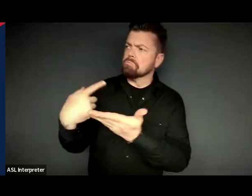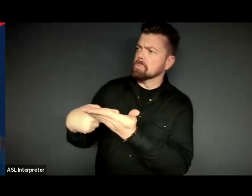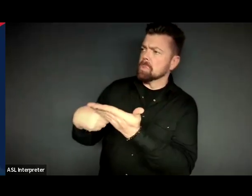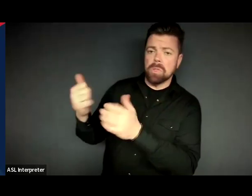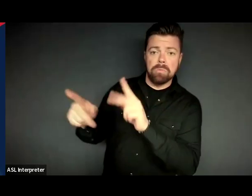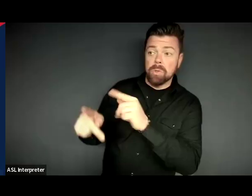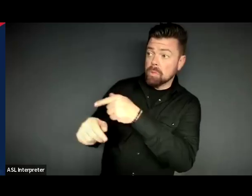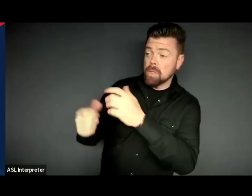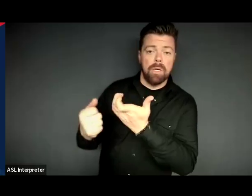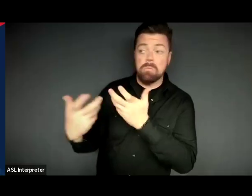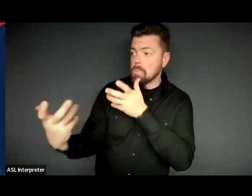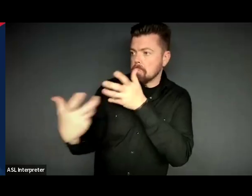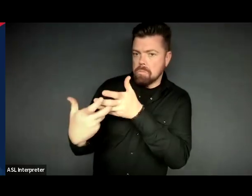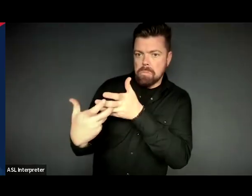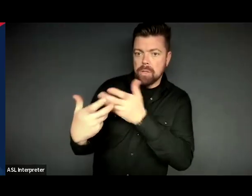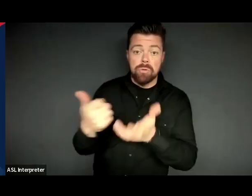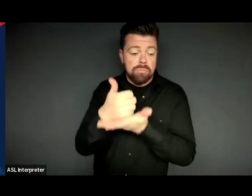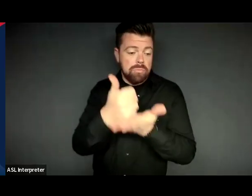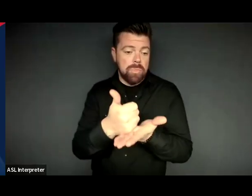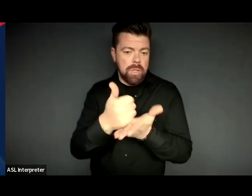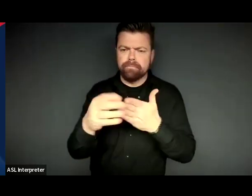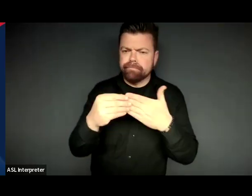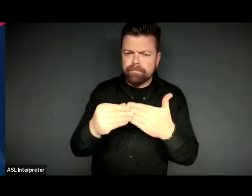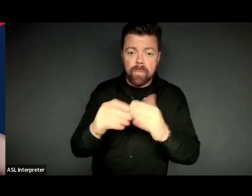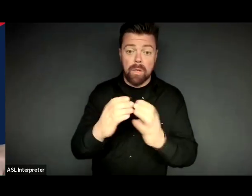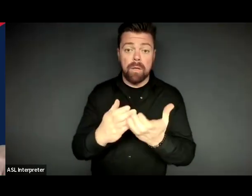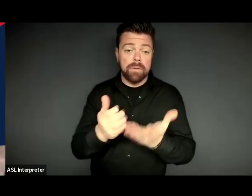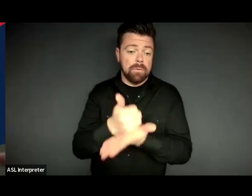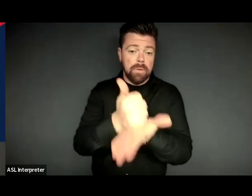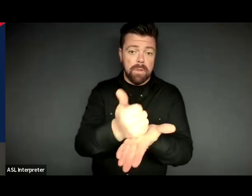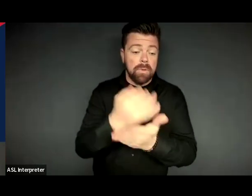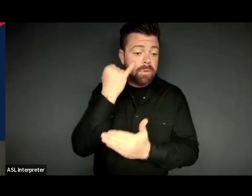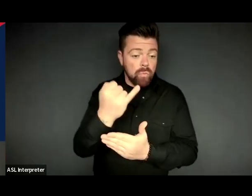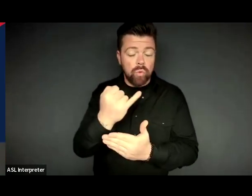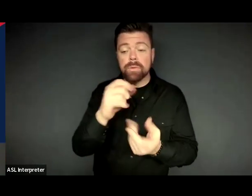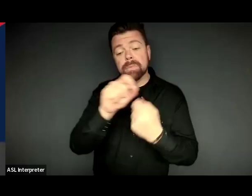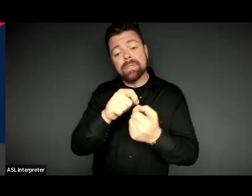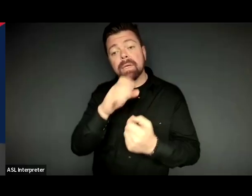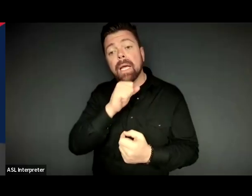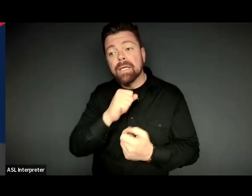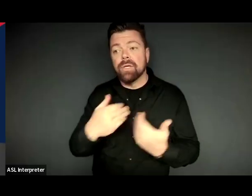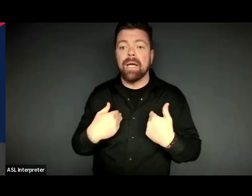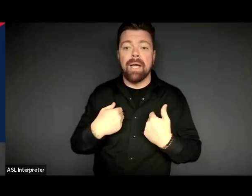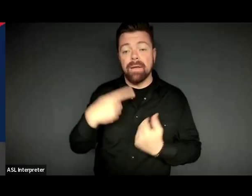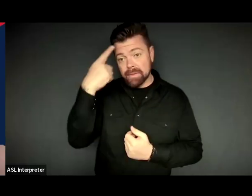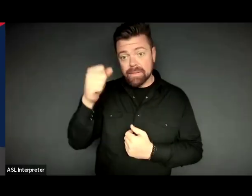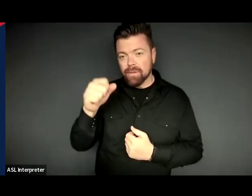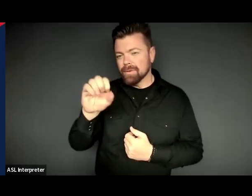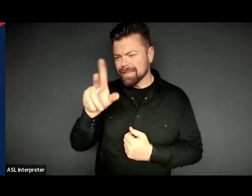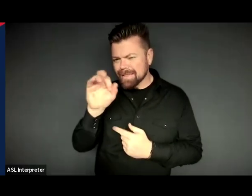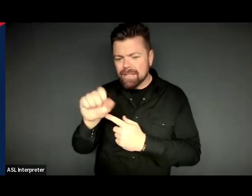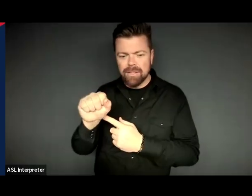you. So that's a pretty inexpensive. If you're of a certain age, you have silver sneakers and you might be able to get into that class off